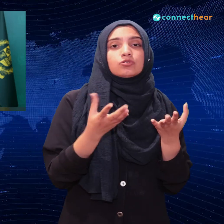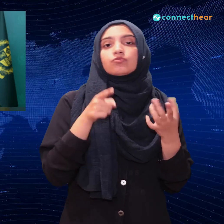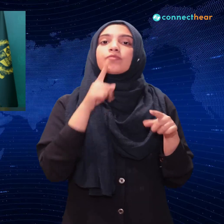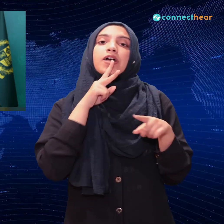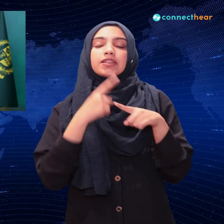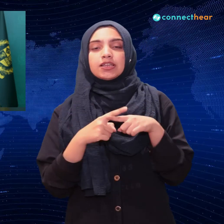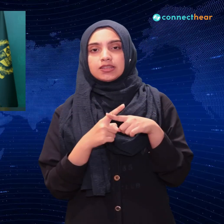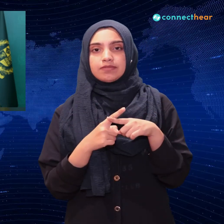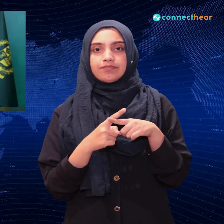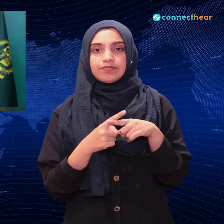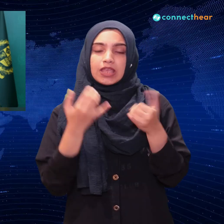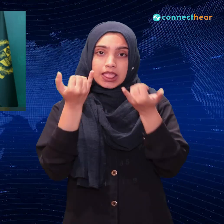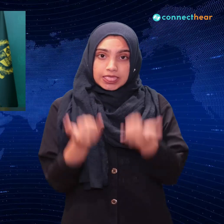rate,